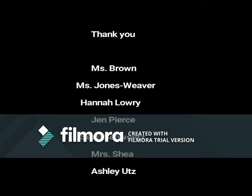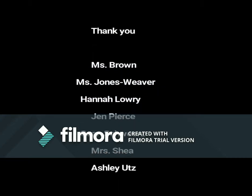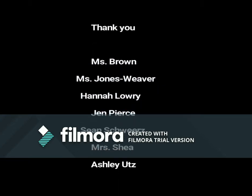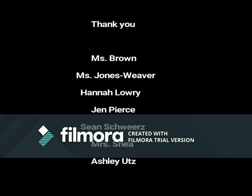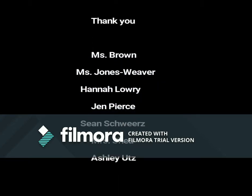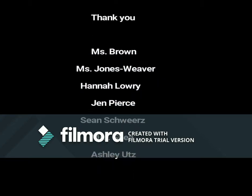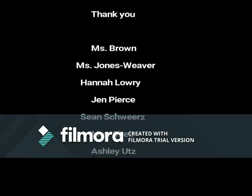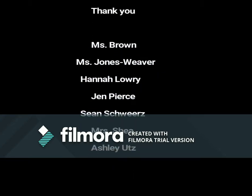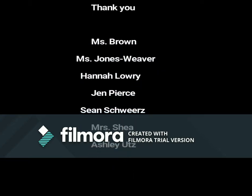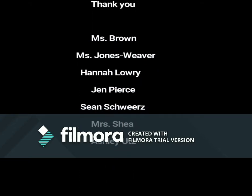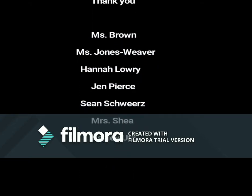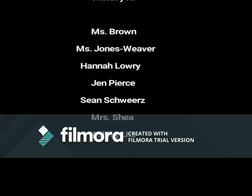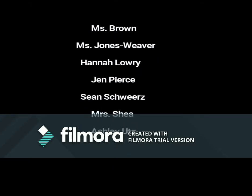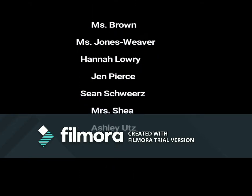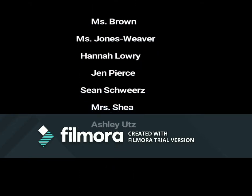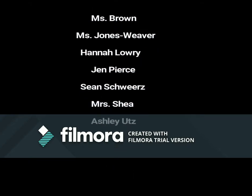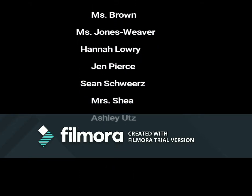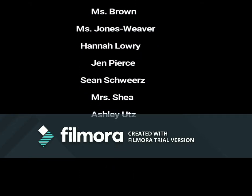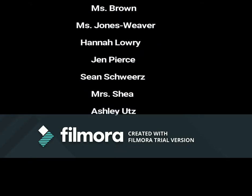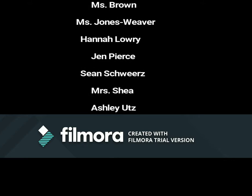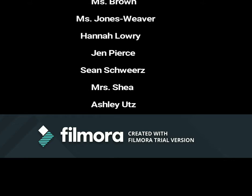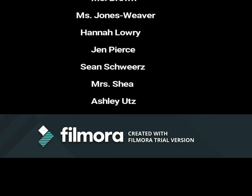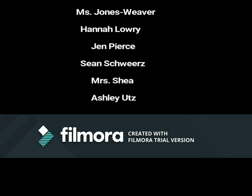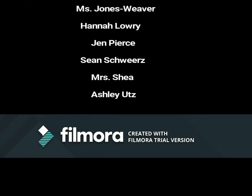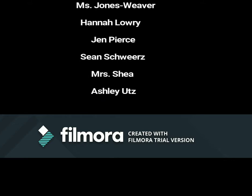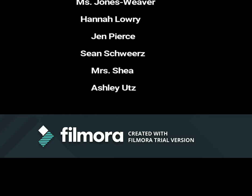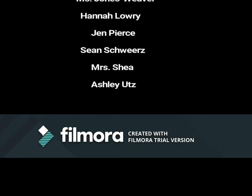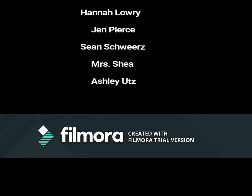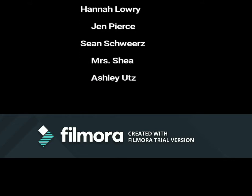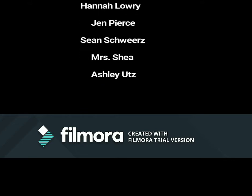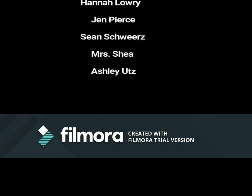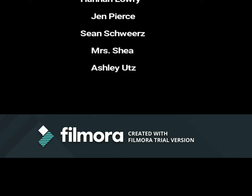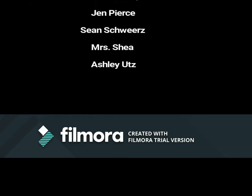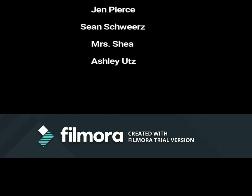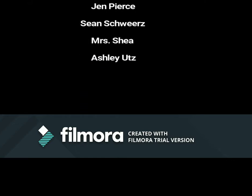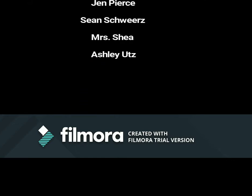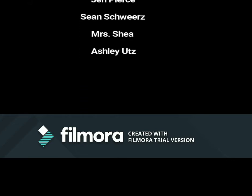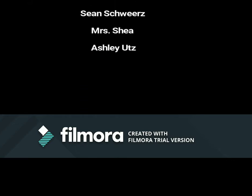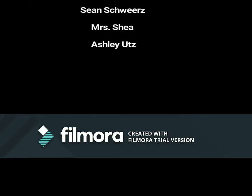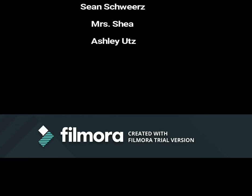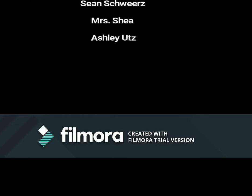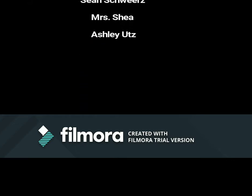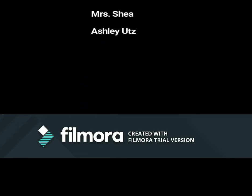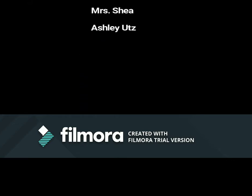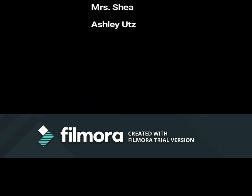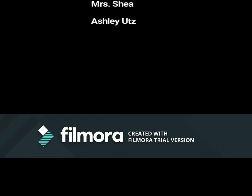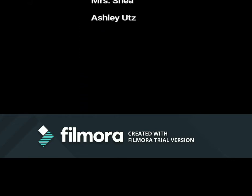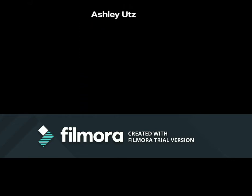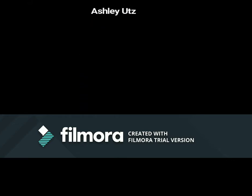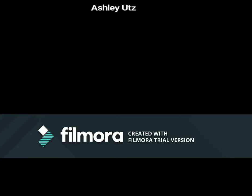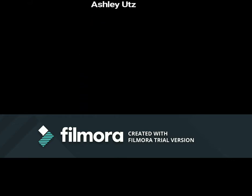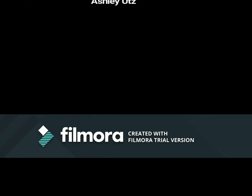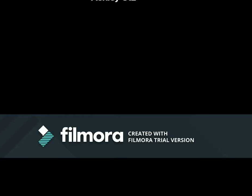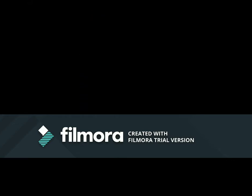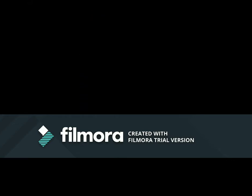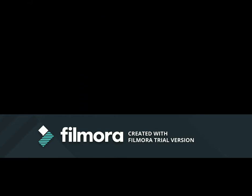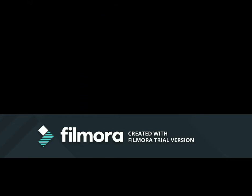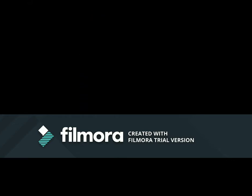was sleeping. And the vision that was planted in my